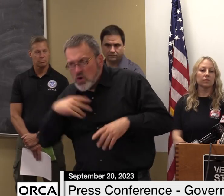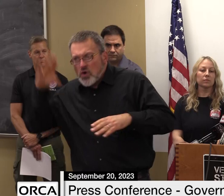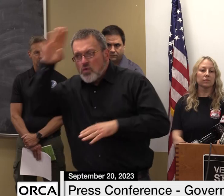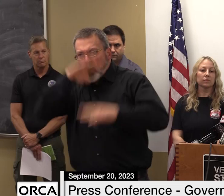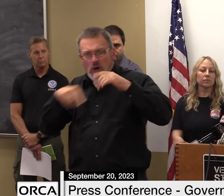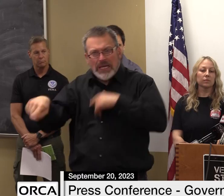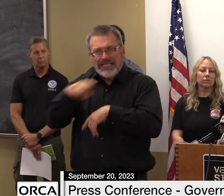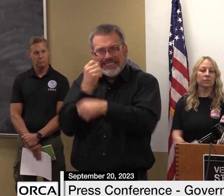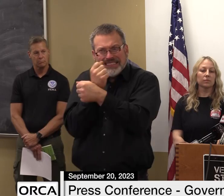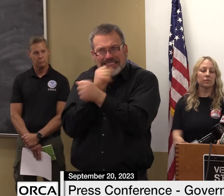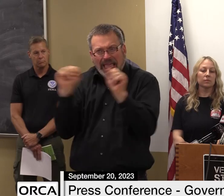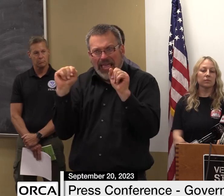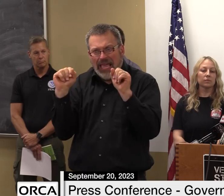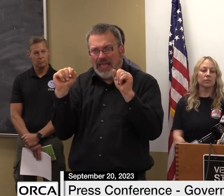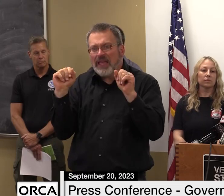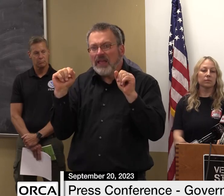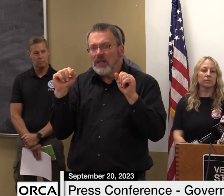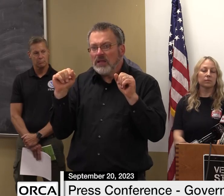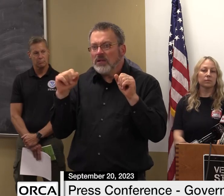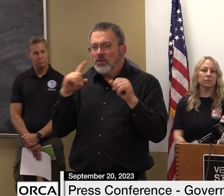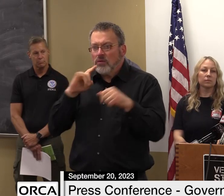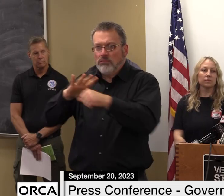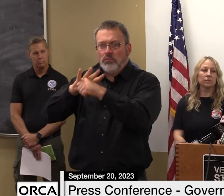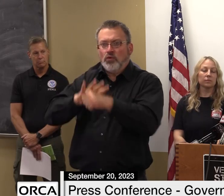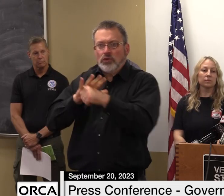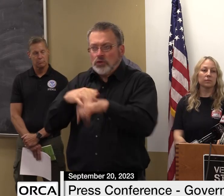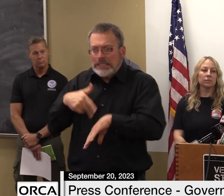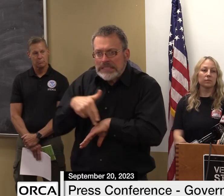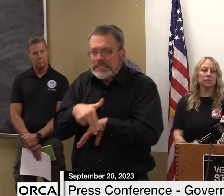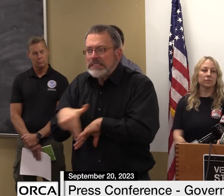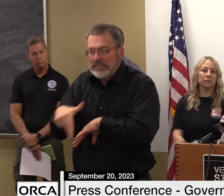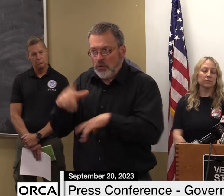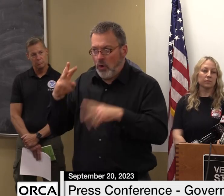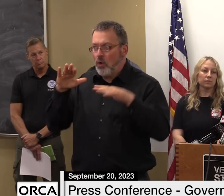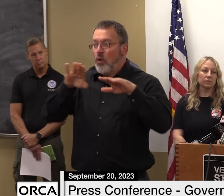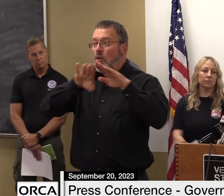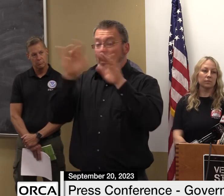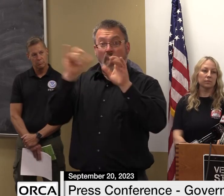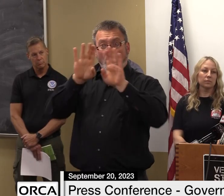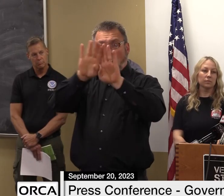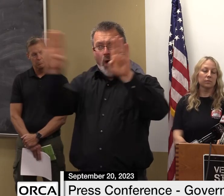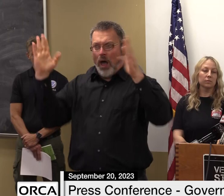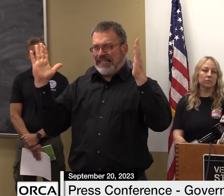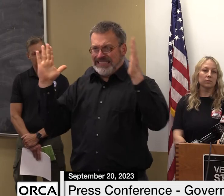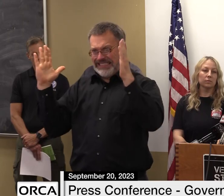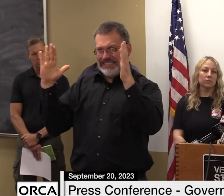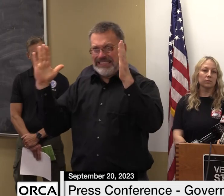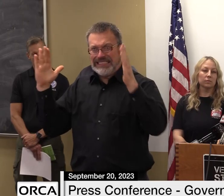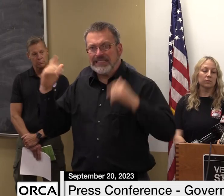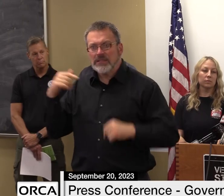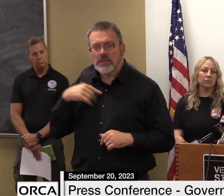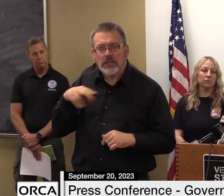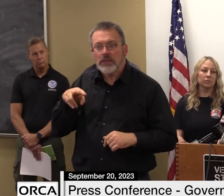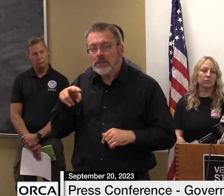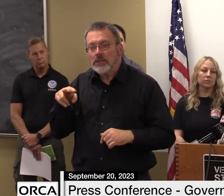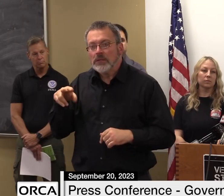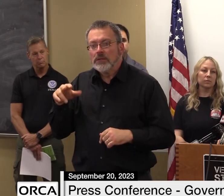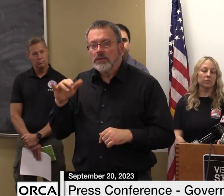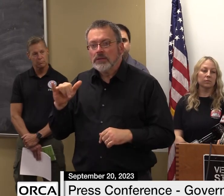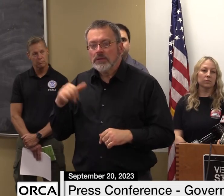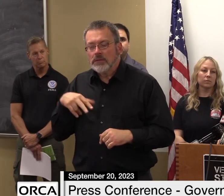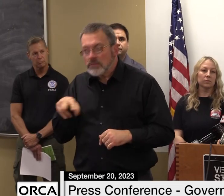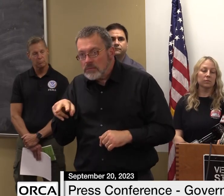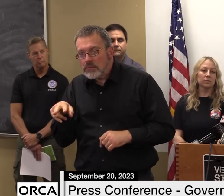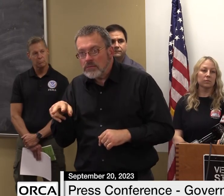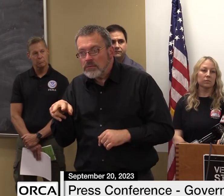much water pressure against the outside wall. By the time we realized that we needed to move items even higher than the first floor, the river